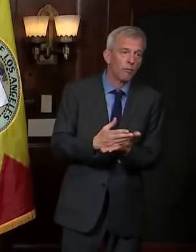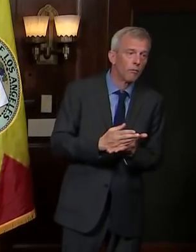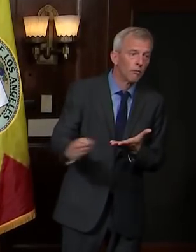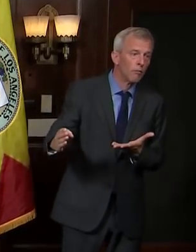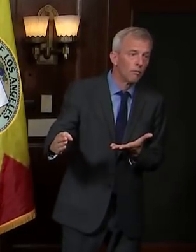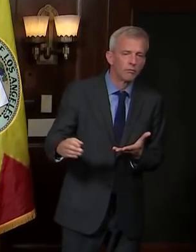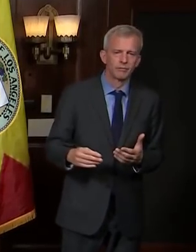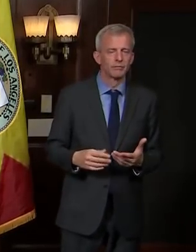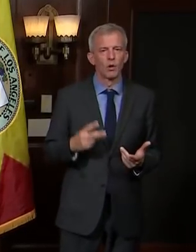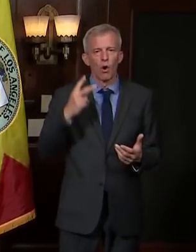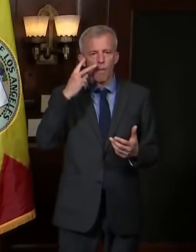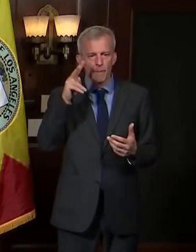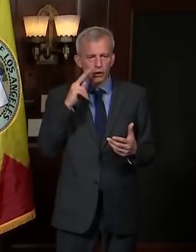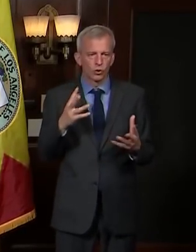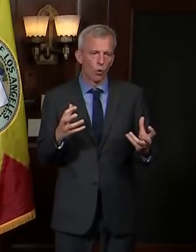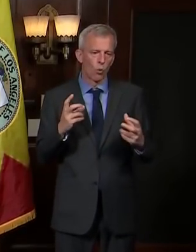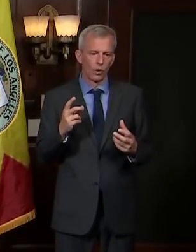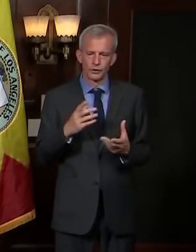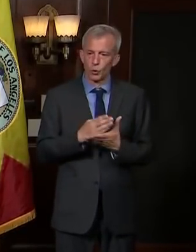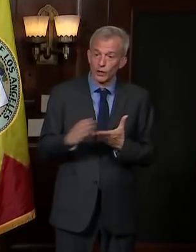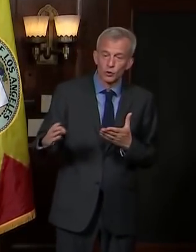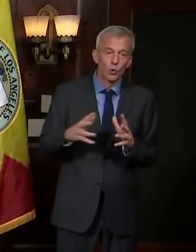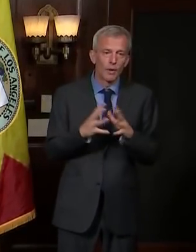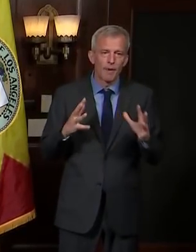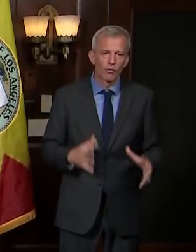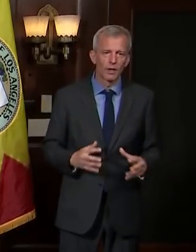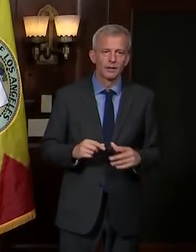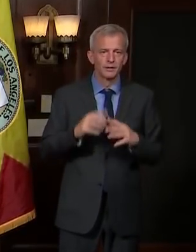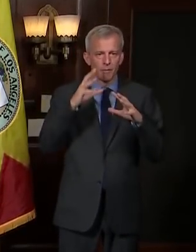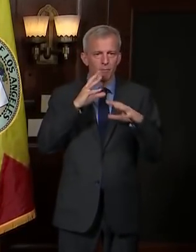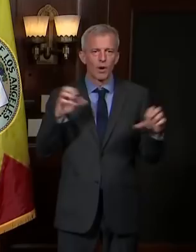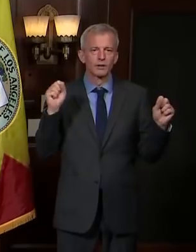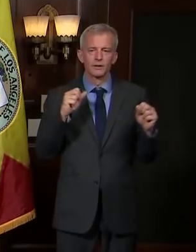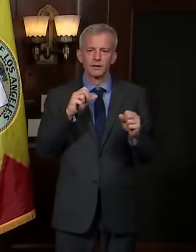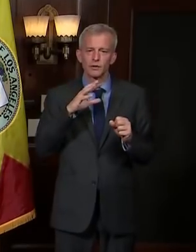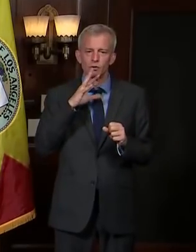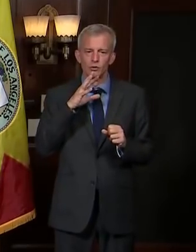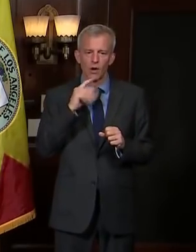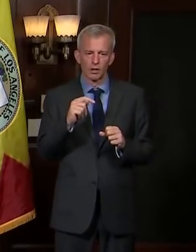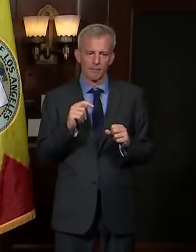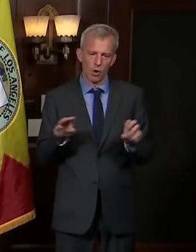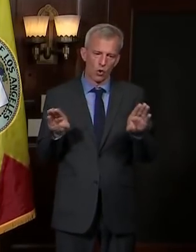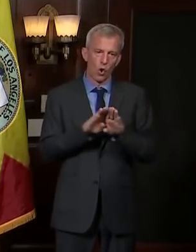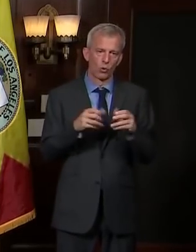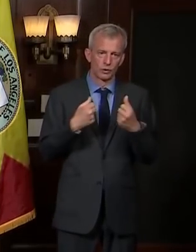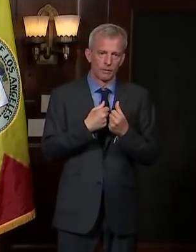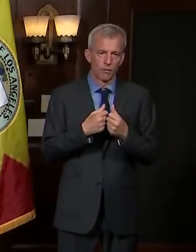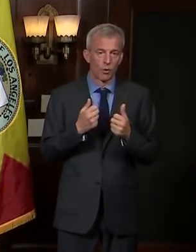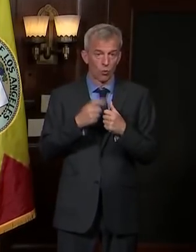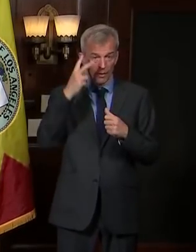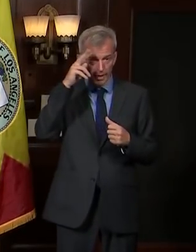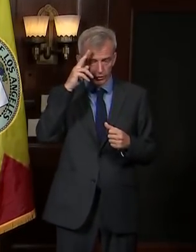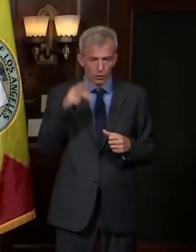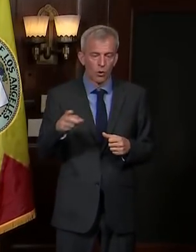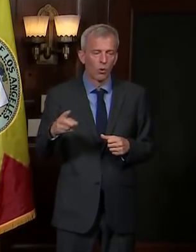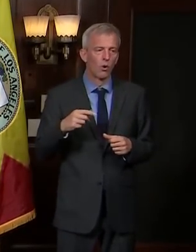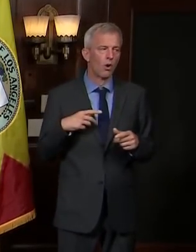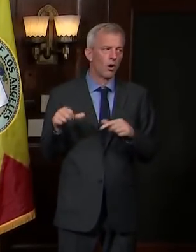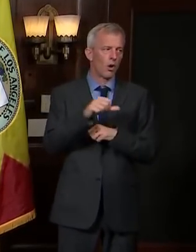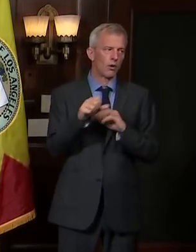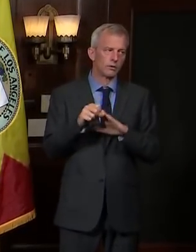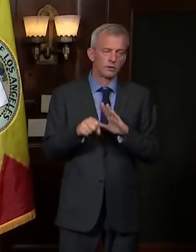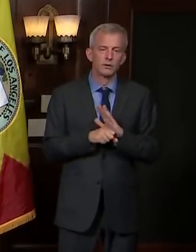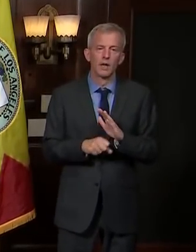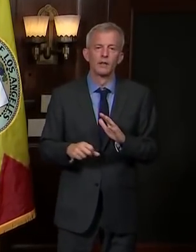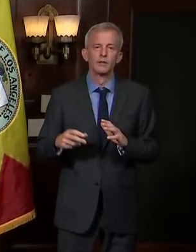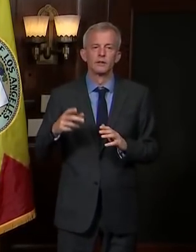that. Mexico wants to exclude Americans. The president talked about closing off the border with Mexico. Certain states have talked about hunting down people